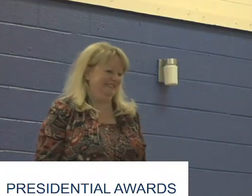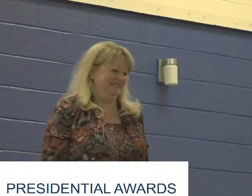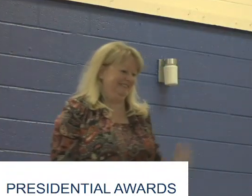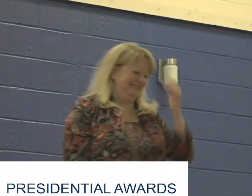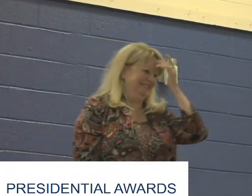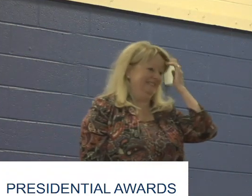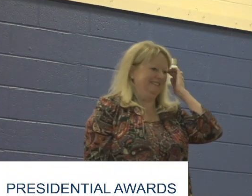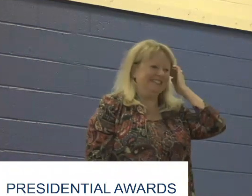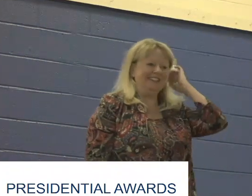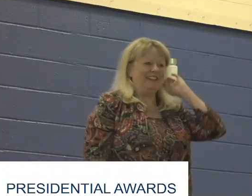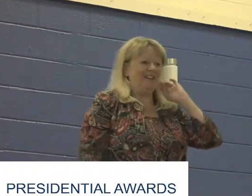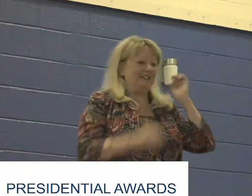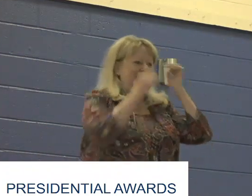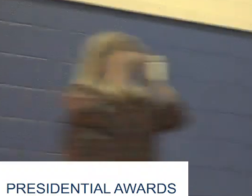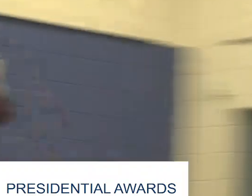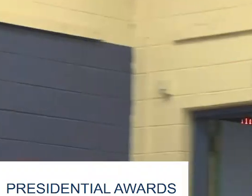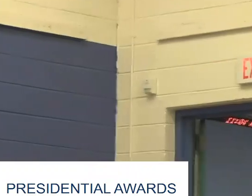Okay, so for high school,